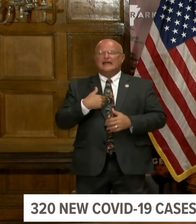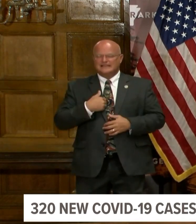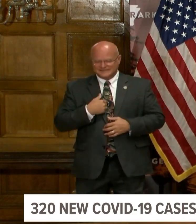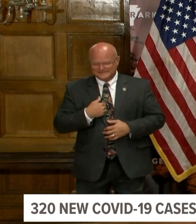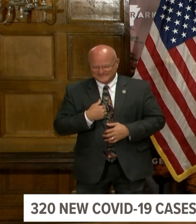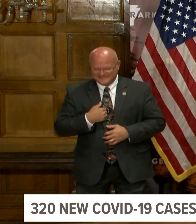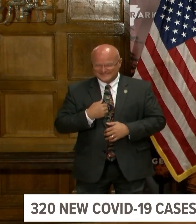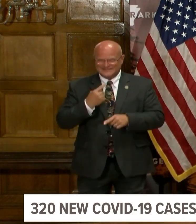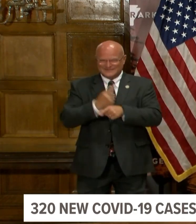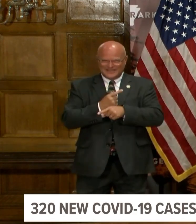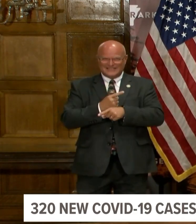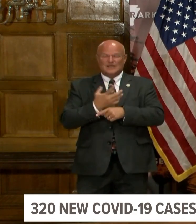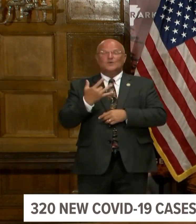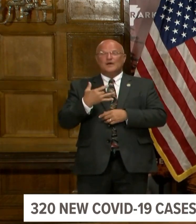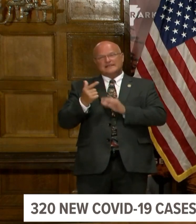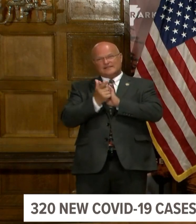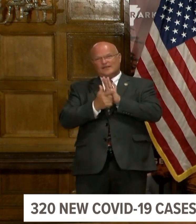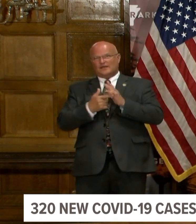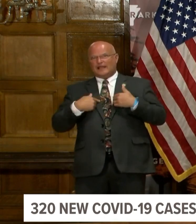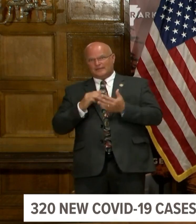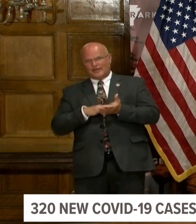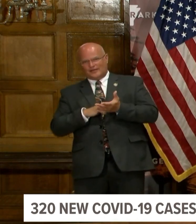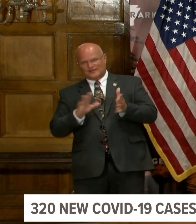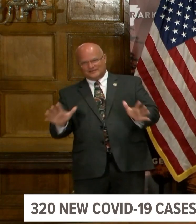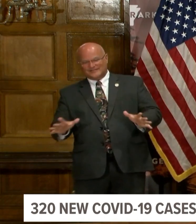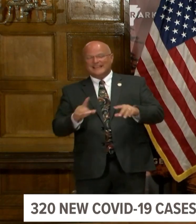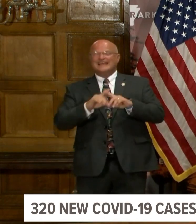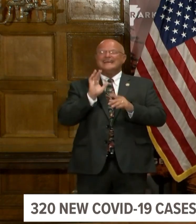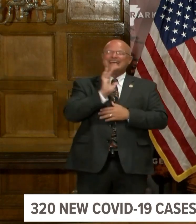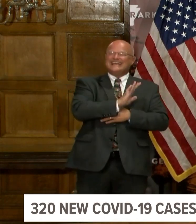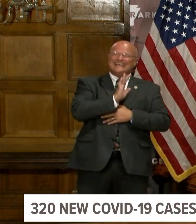did. He's correct. That's why he's a lawyer and I'm a doctor. But